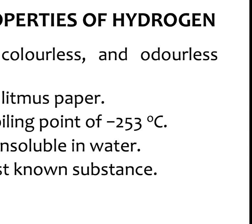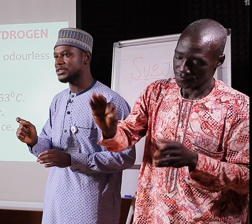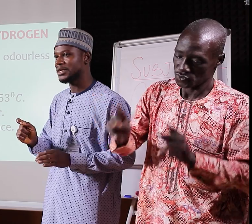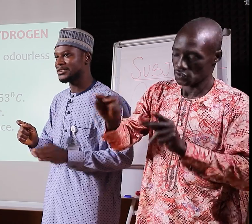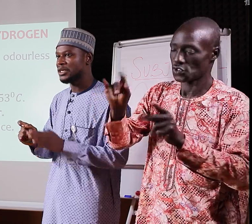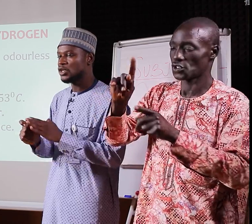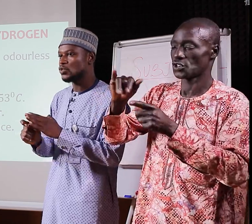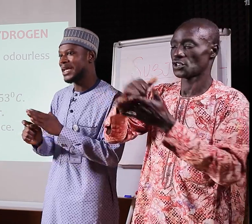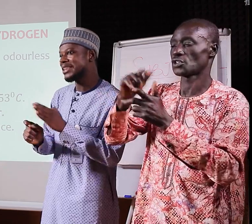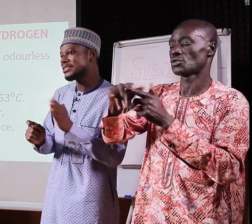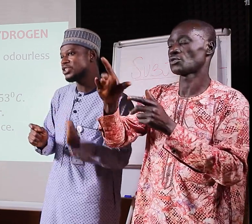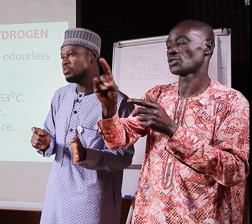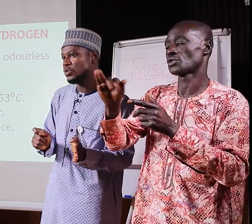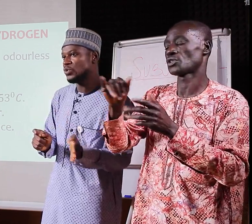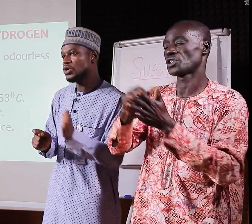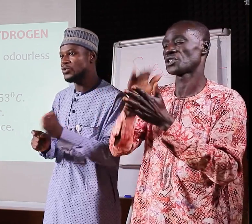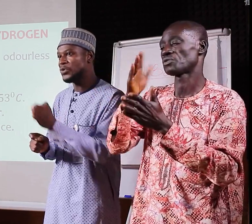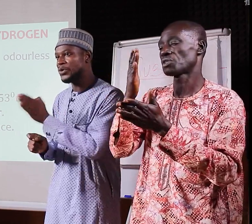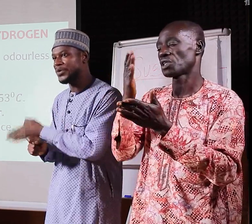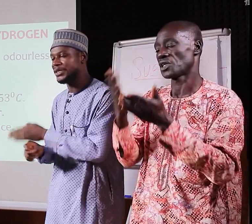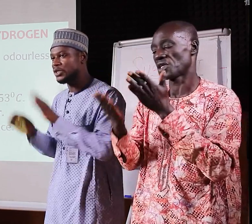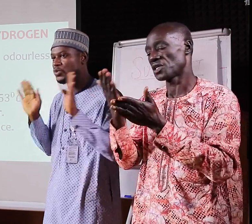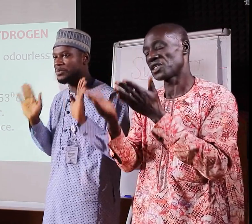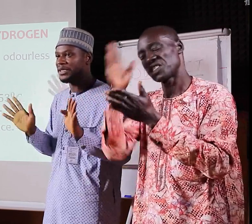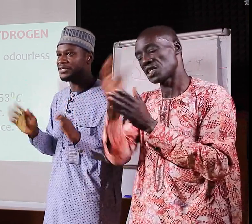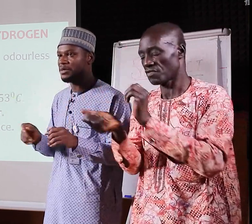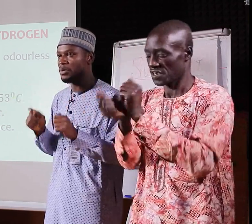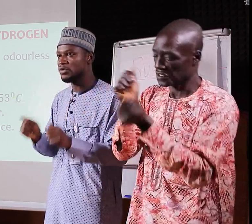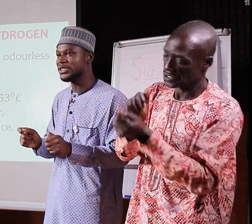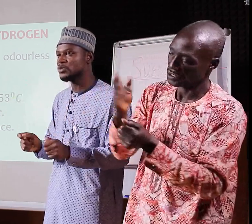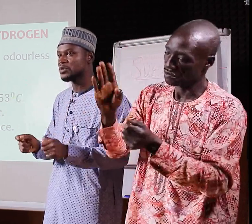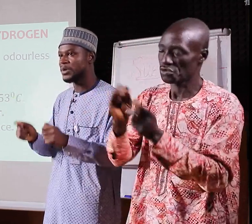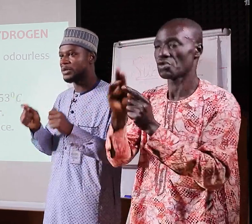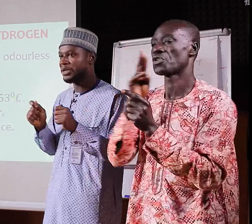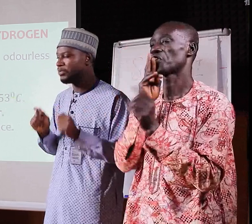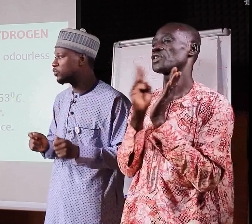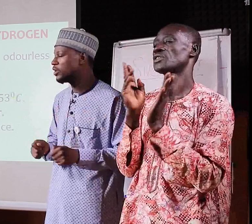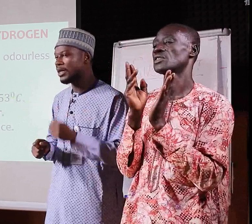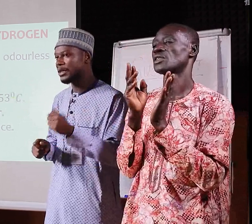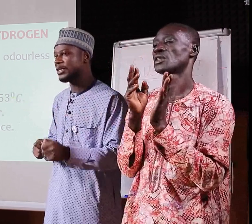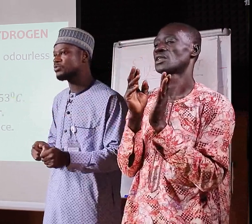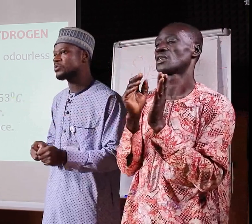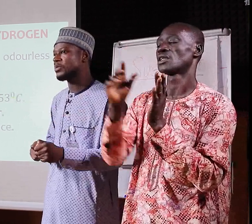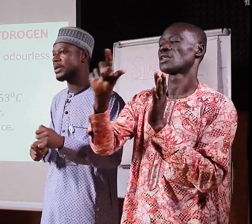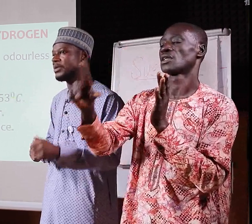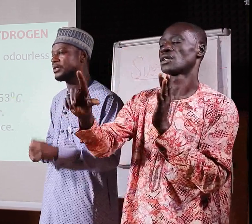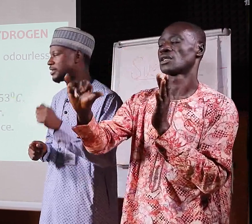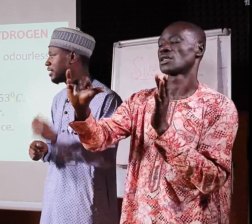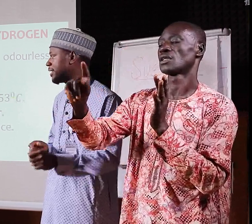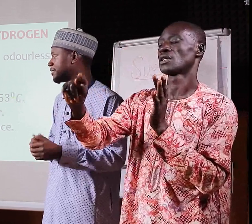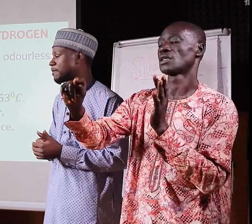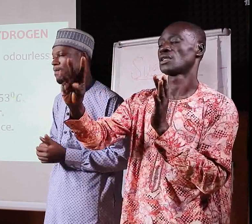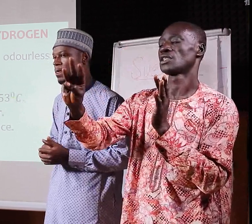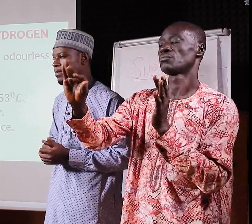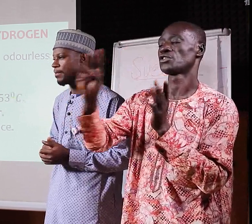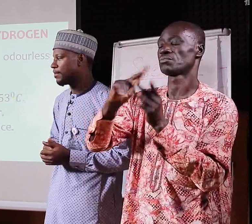it to hydrogen gas, it will neither change blue nor red. It will remain the same. A blue litmus paper remains blue, a red litmus paper remains